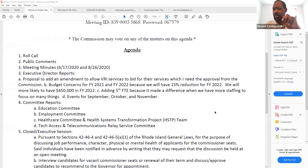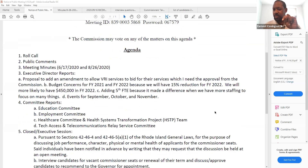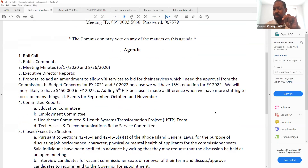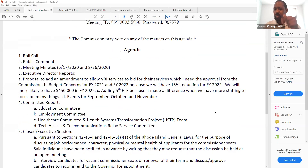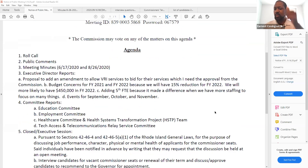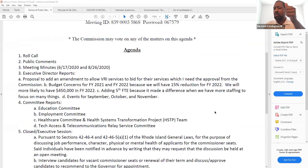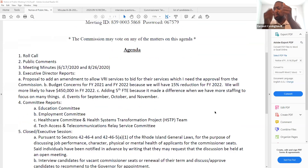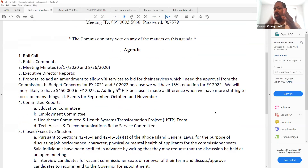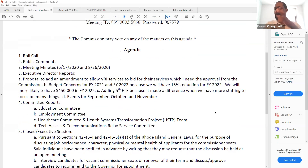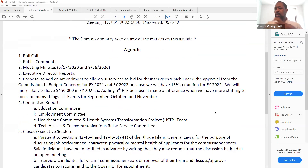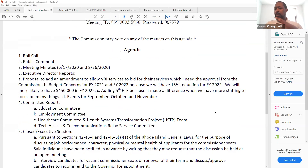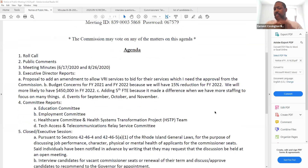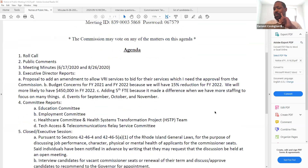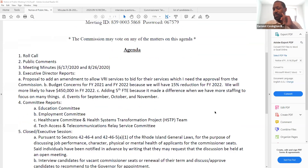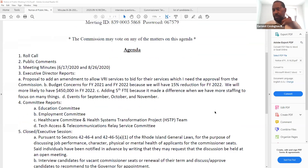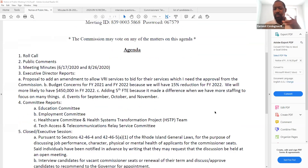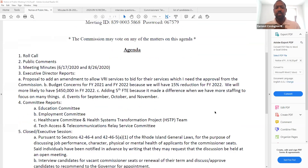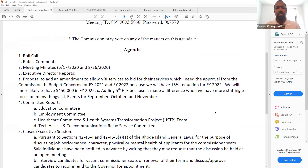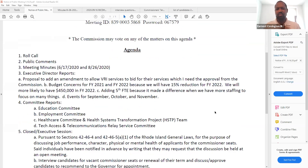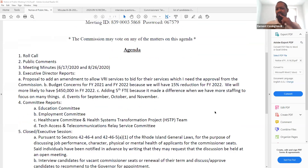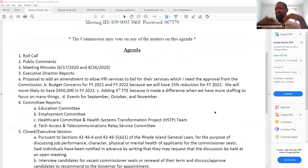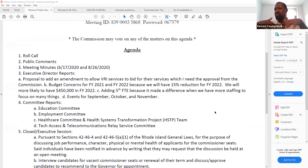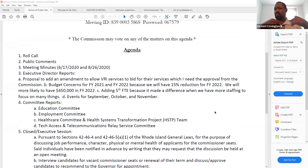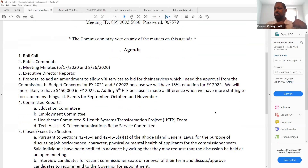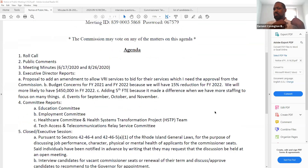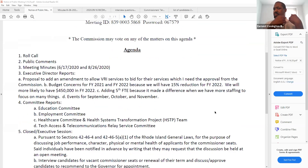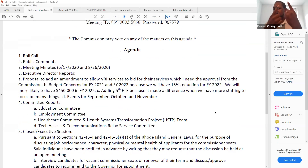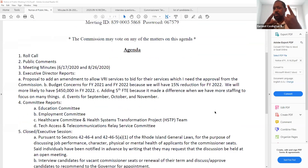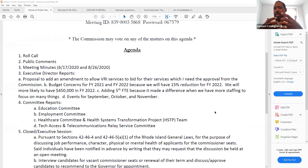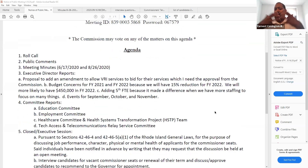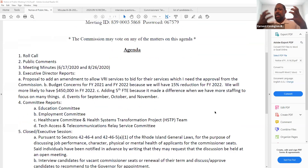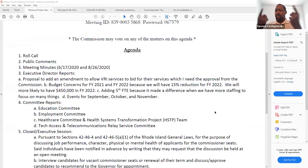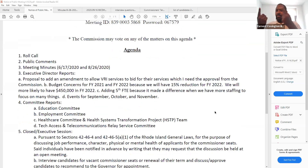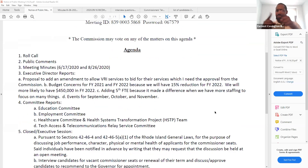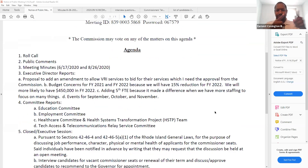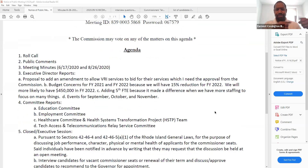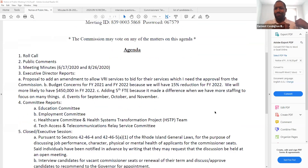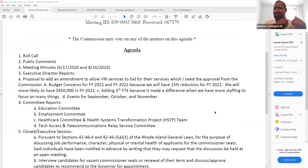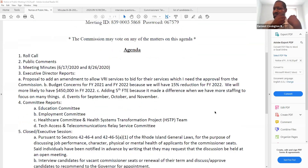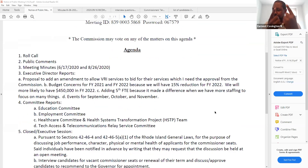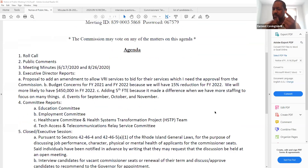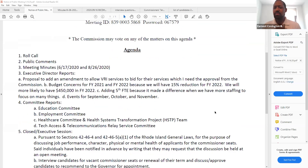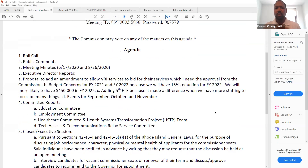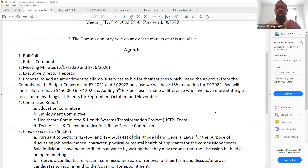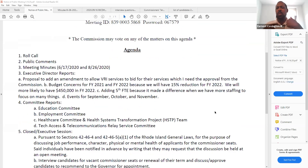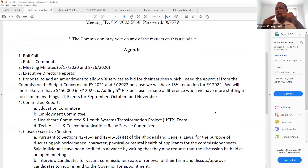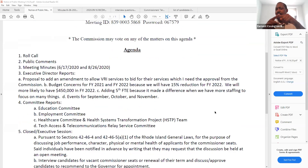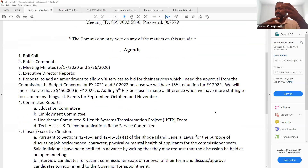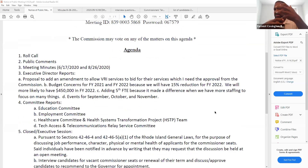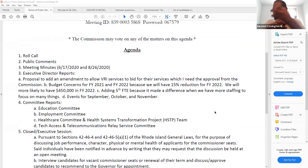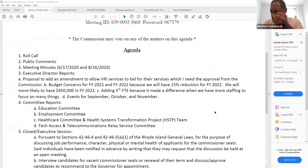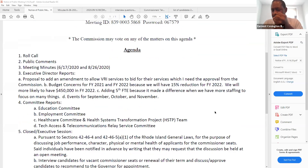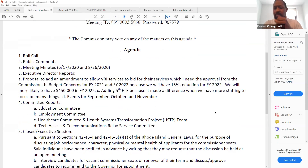am Ernest Covington. I'm the executive director for the Rhode Island Commission for the Deaf and Hard of Hearing. There's been a lot happening